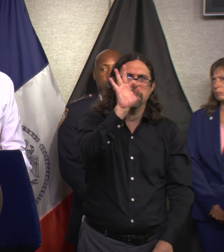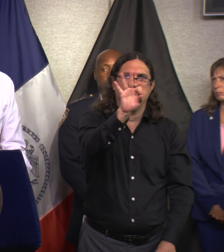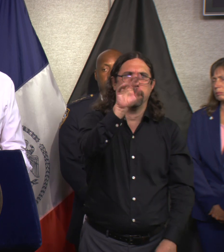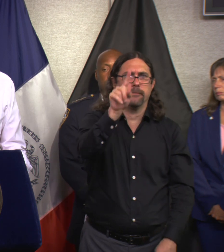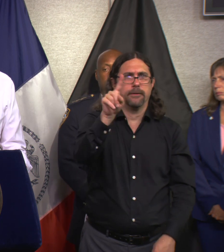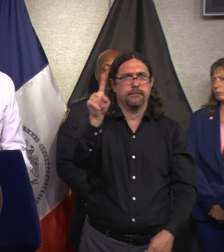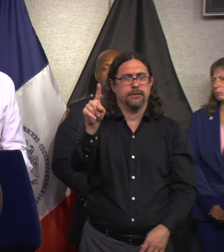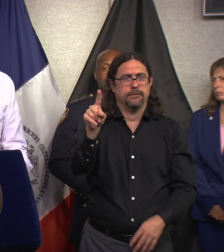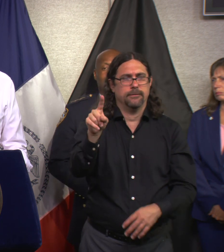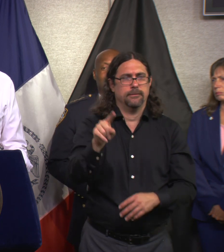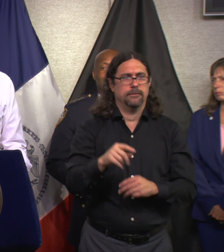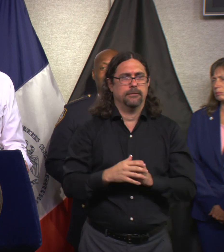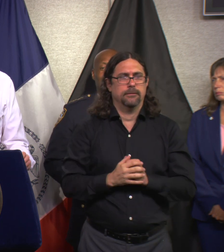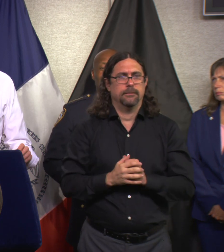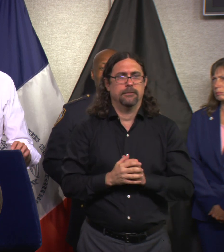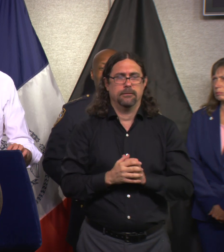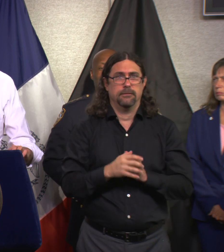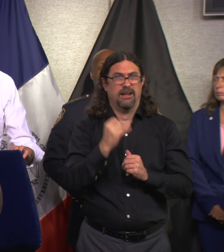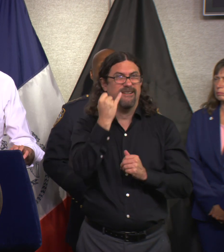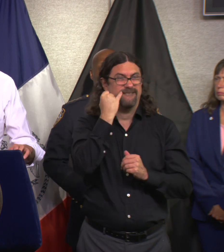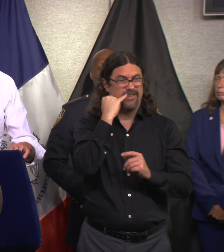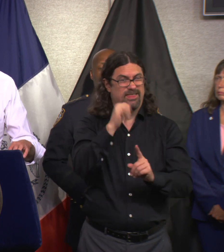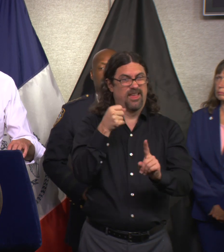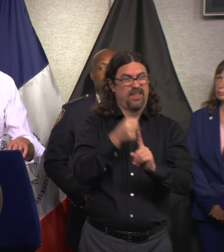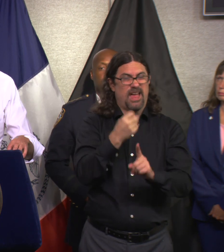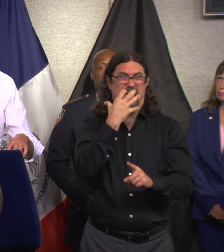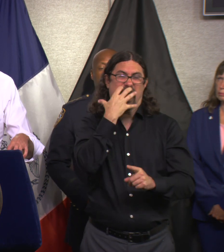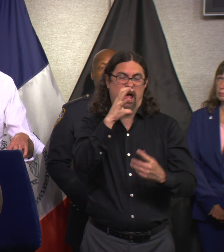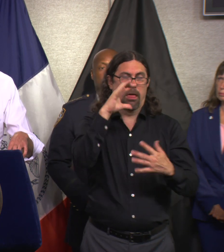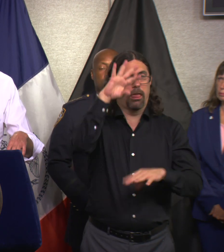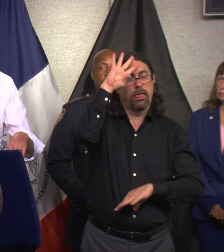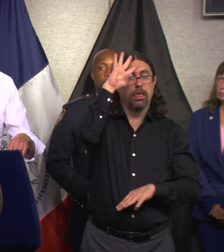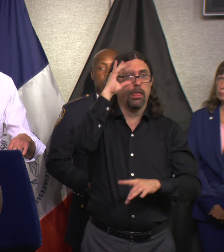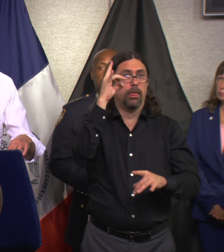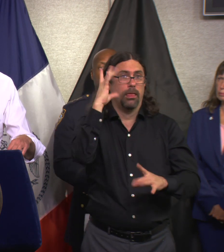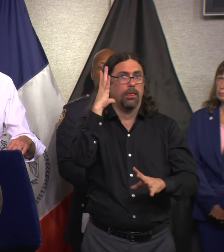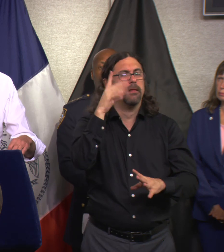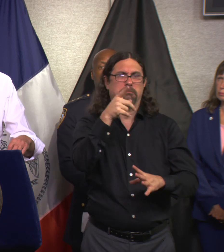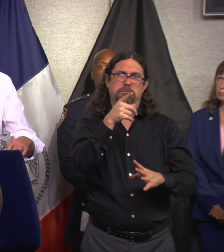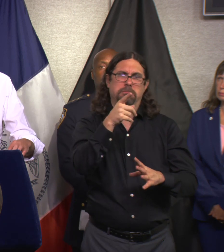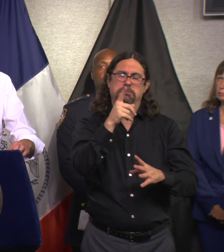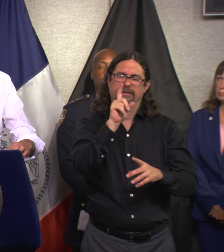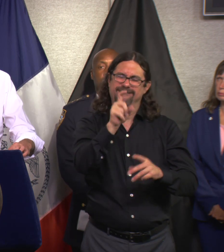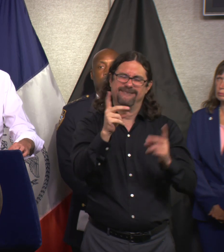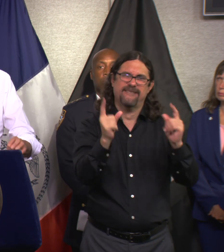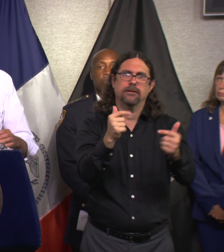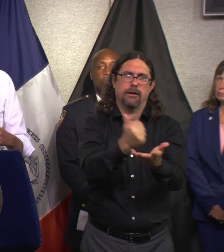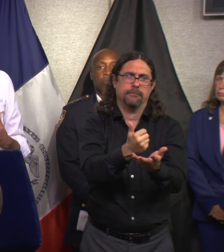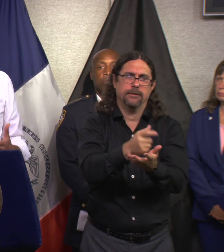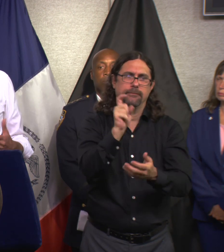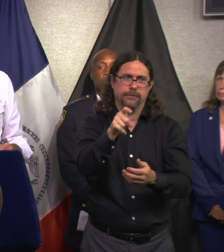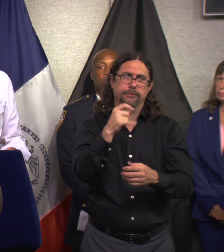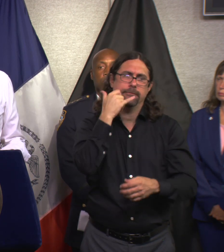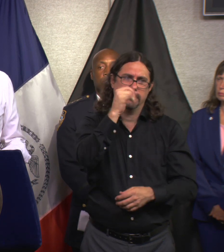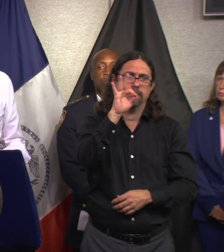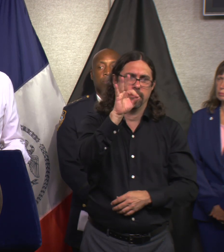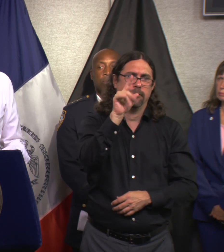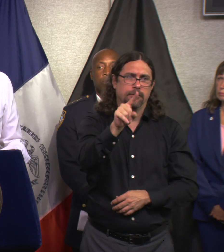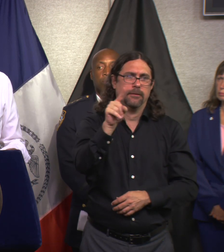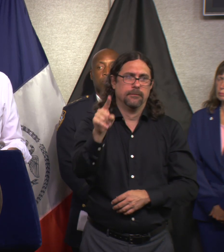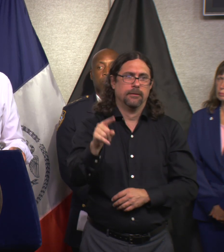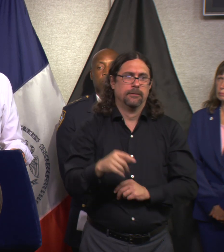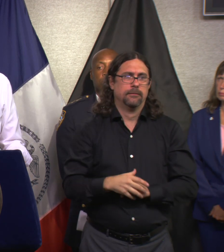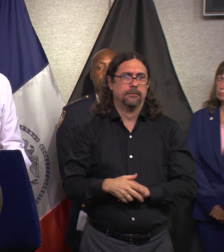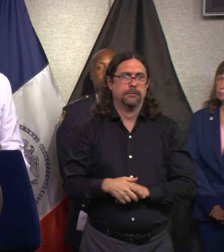help right away. And again, anyone with chronic medical conditions, the heat's going to put on